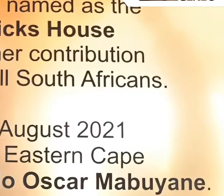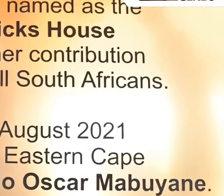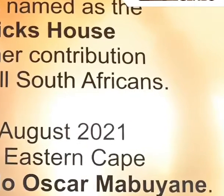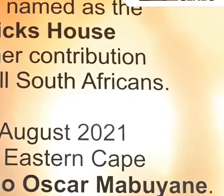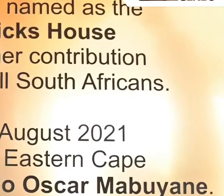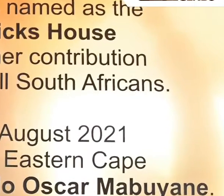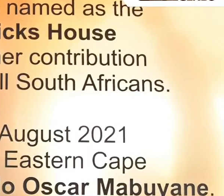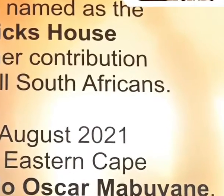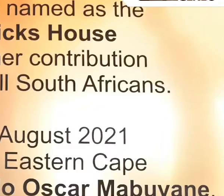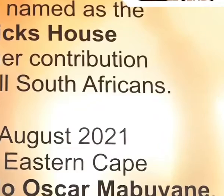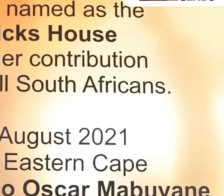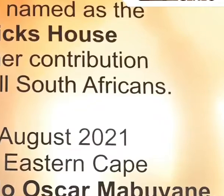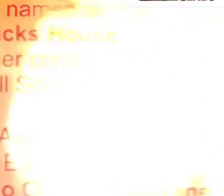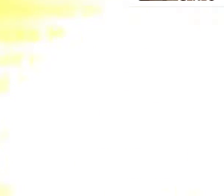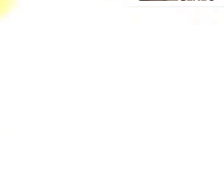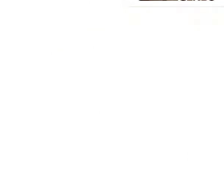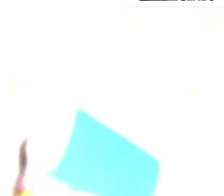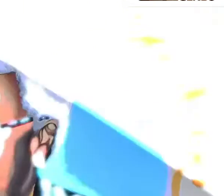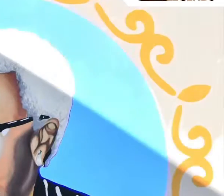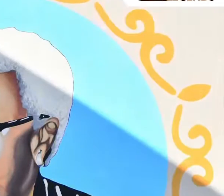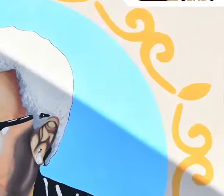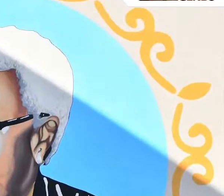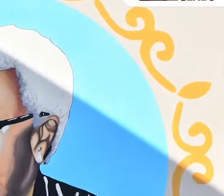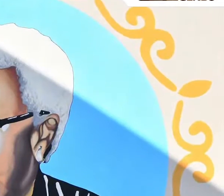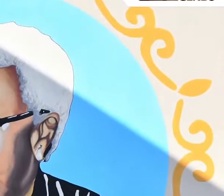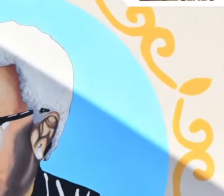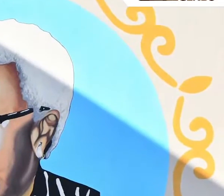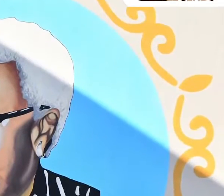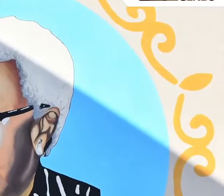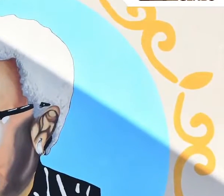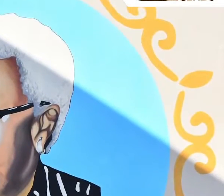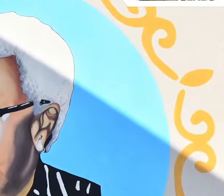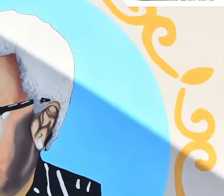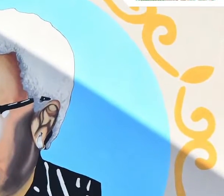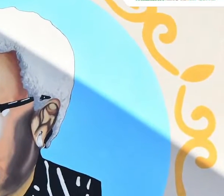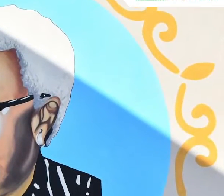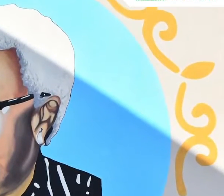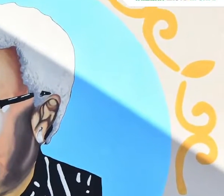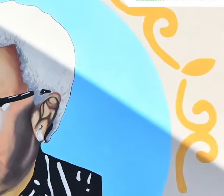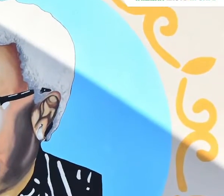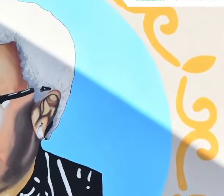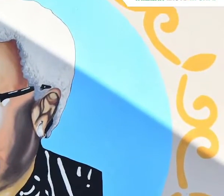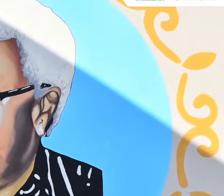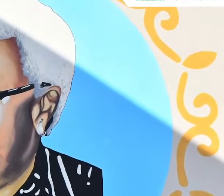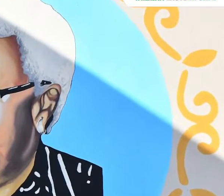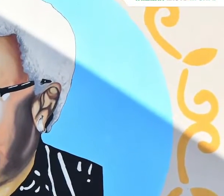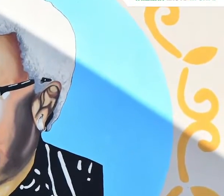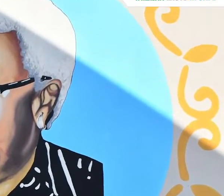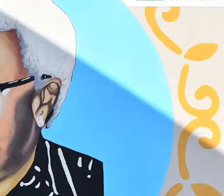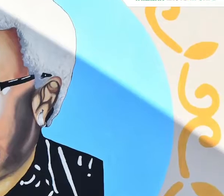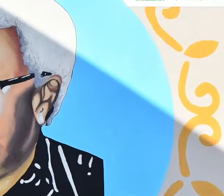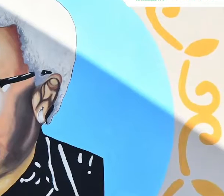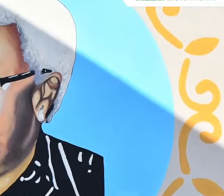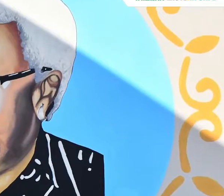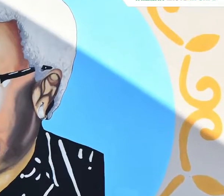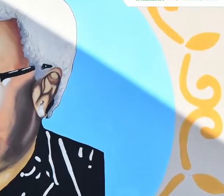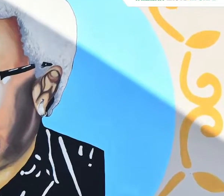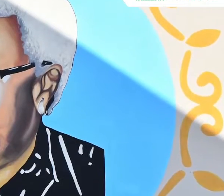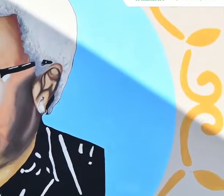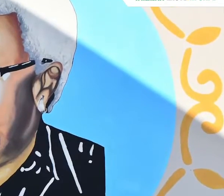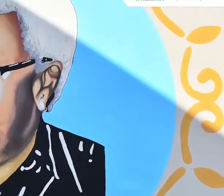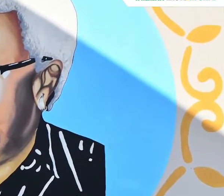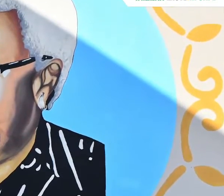her contribution to the liberation of our country. Halala Mbokodo,